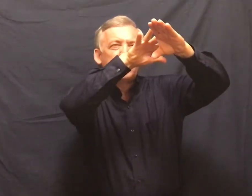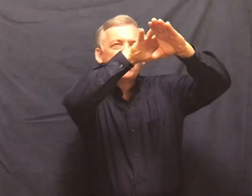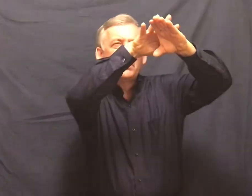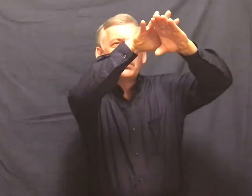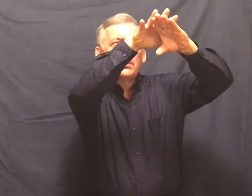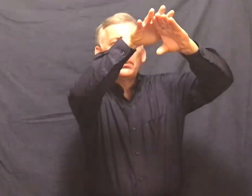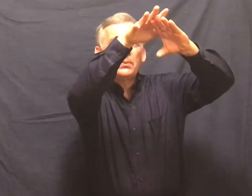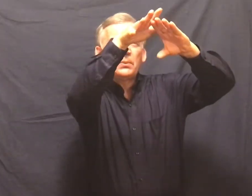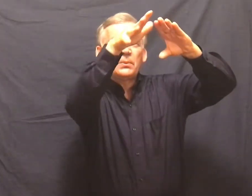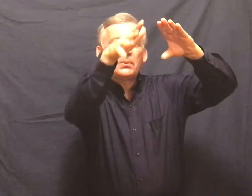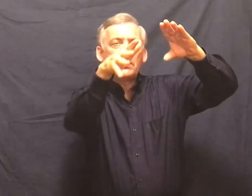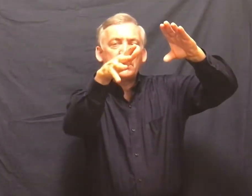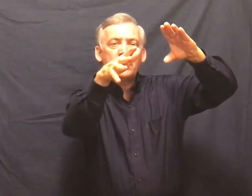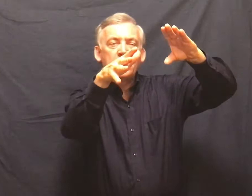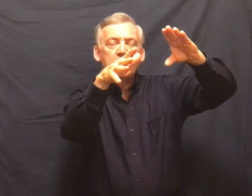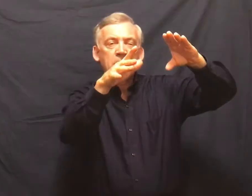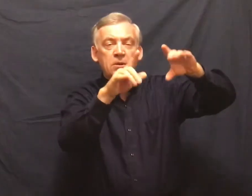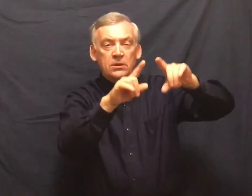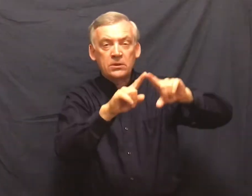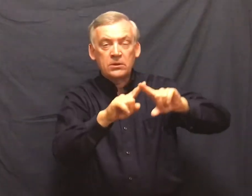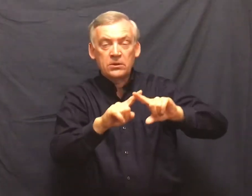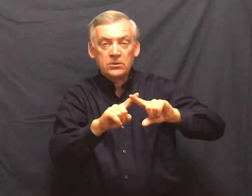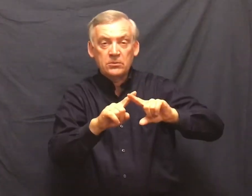But by the pool among the mottled sycamores,